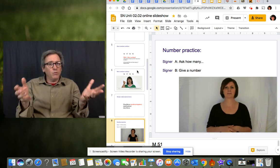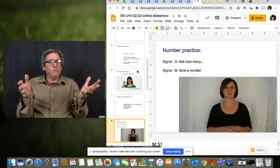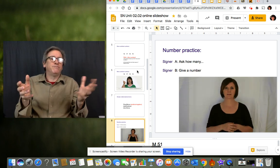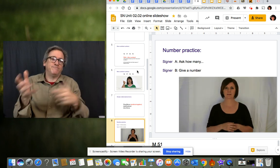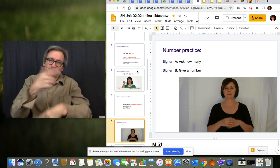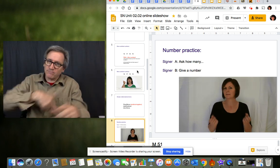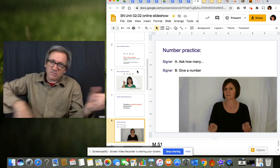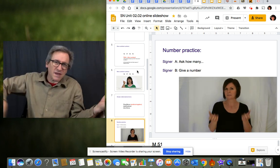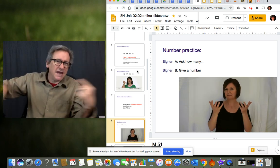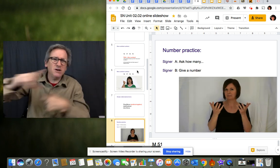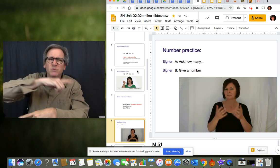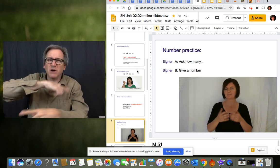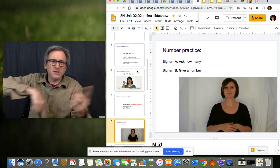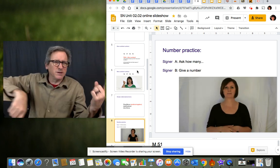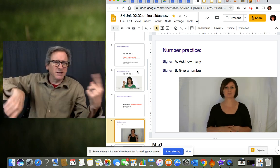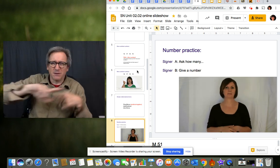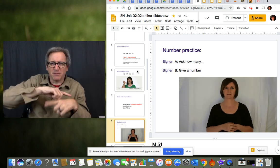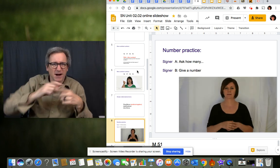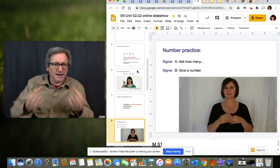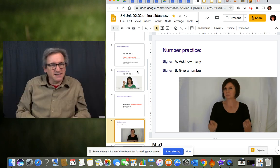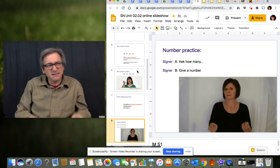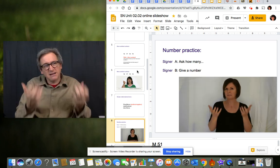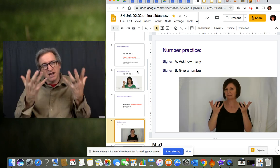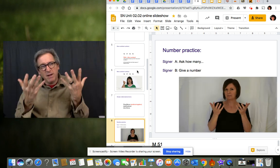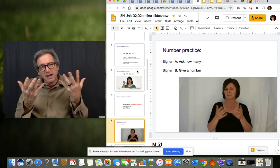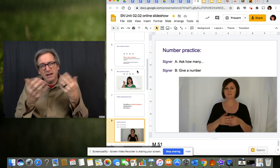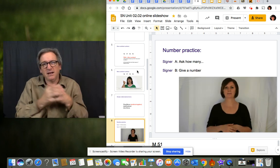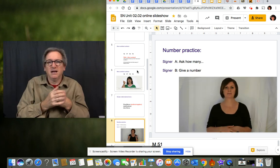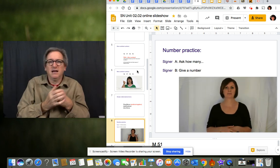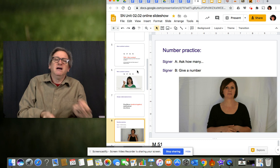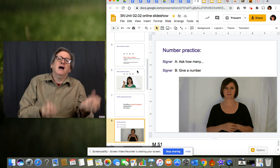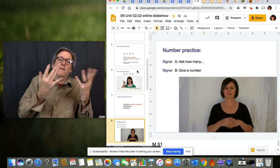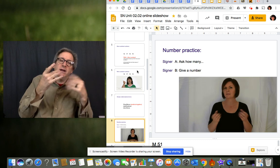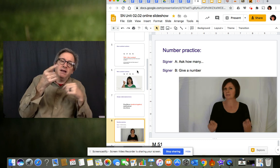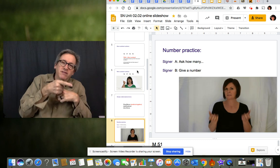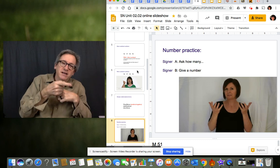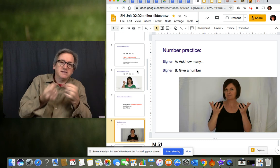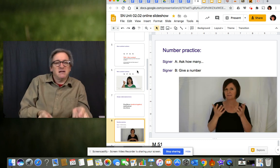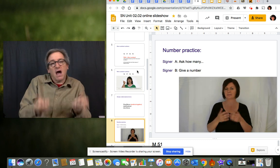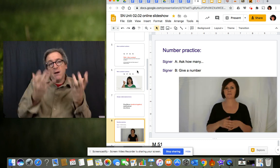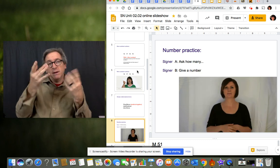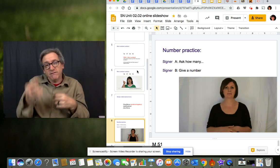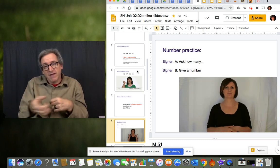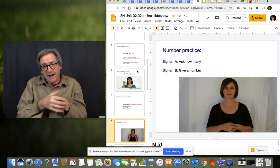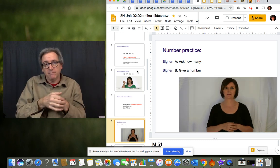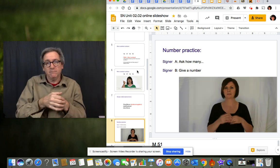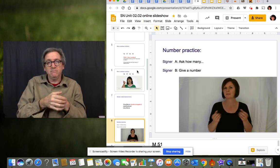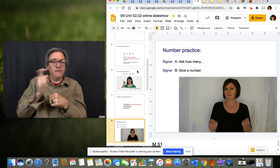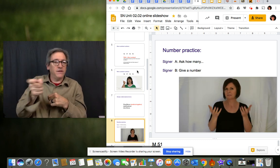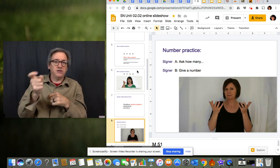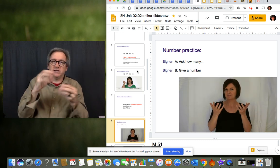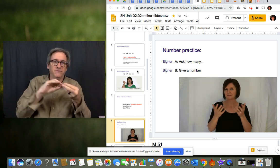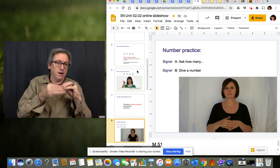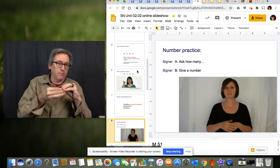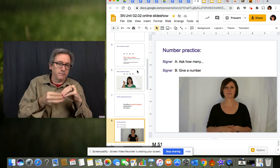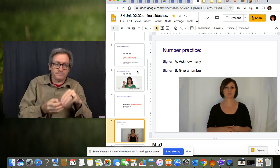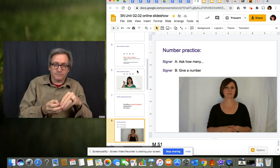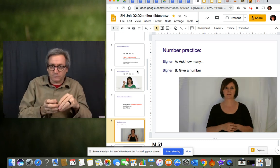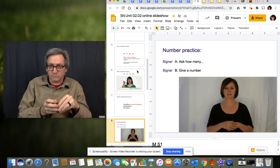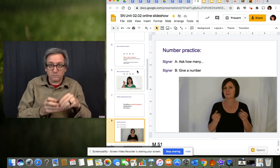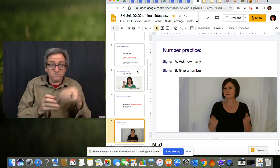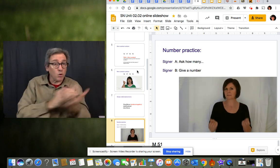So here's where I would do a little bit of practice. How many of this, how many of that, and then just give a